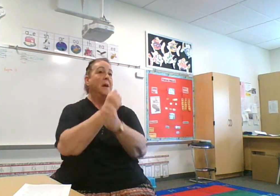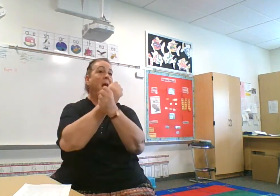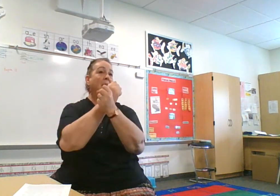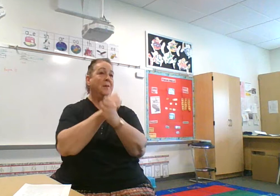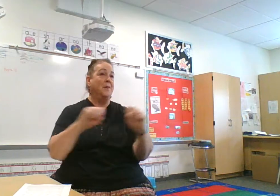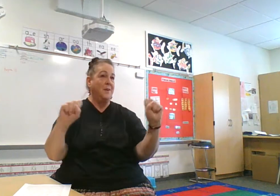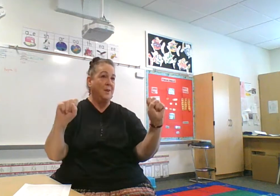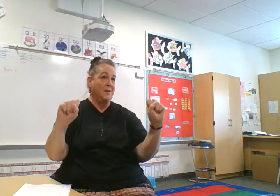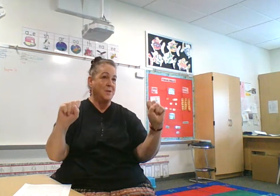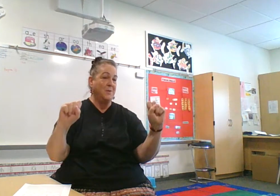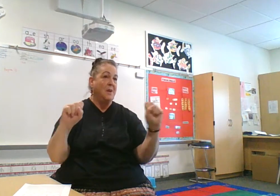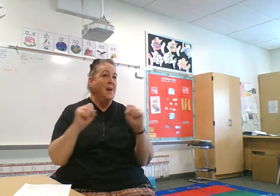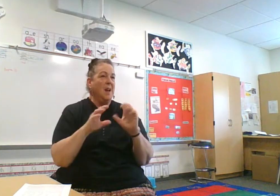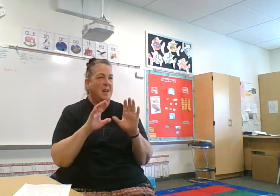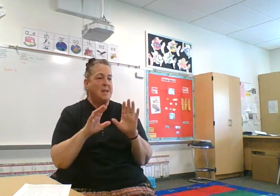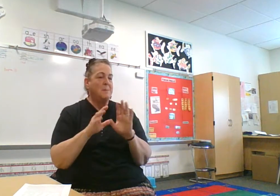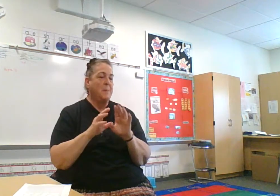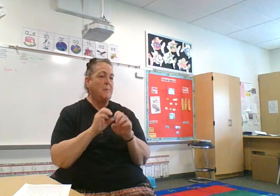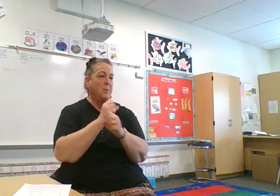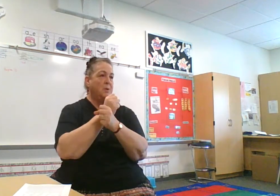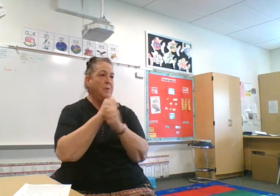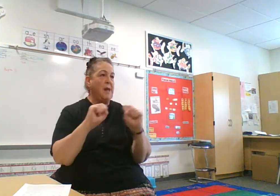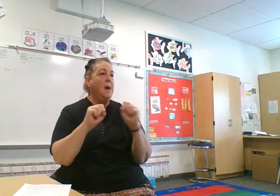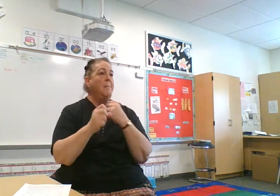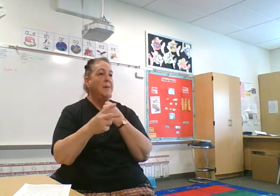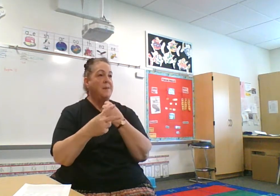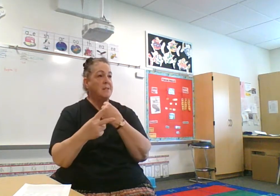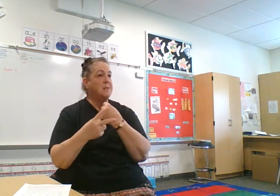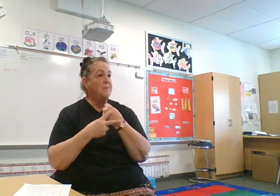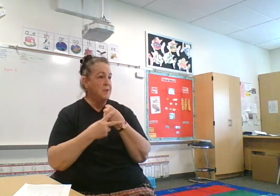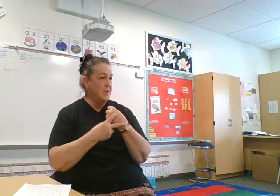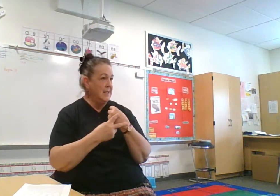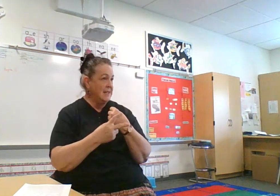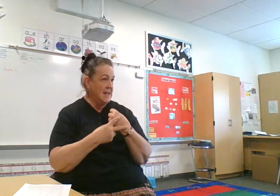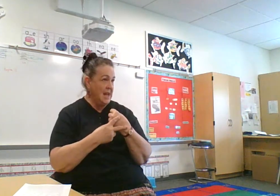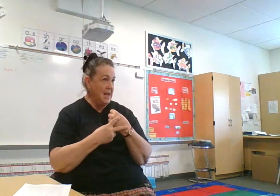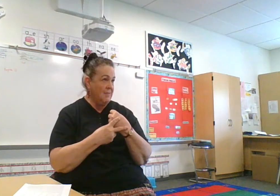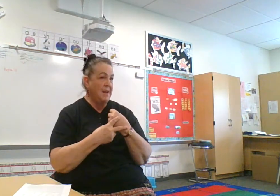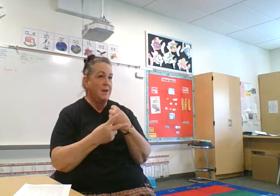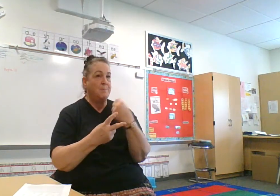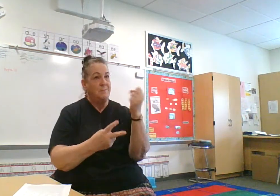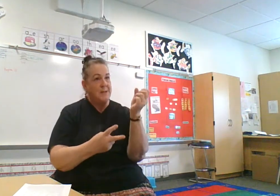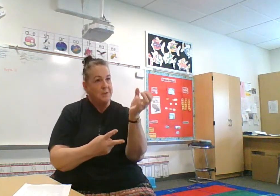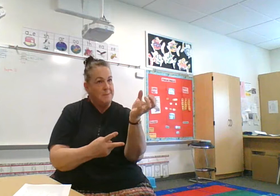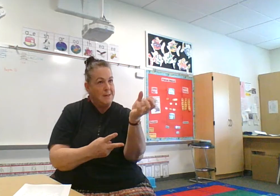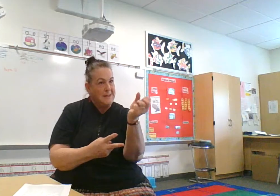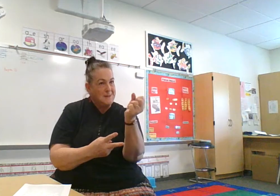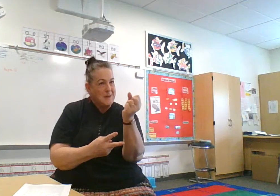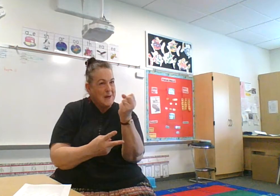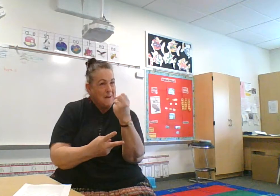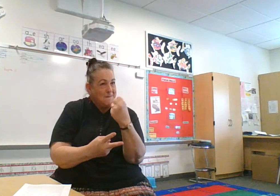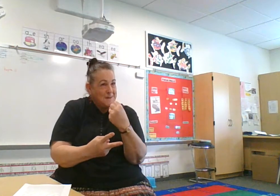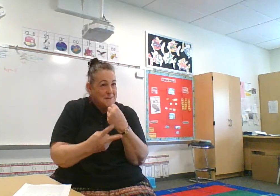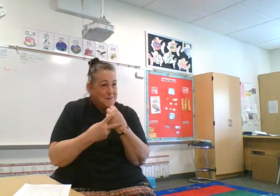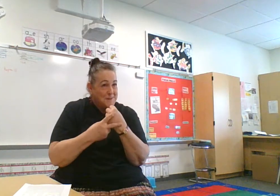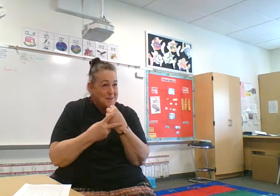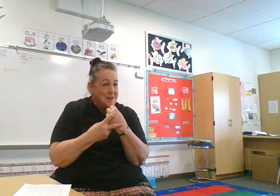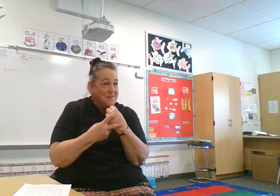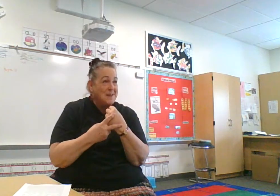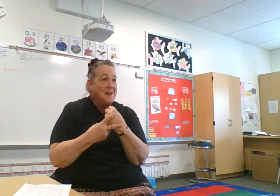And, so a lot of times people will do that. But this is officially save, like you got your money in your tight little fist and you're going to save it.